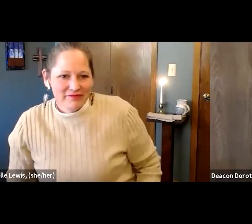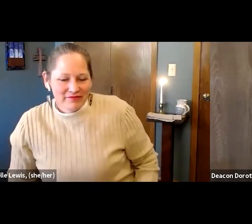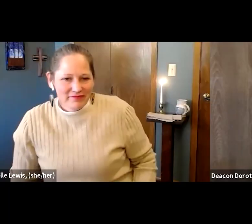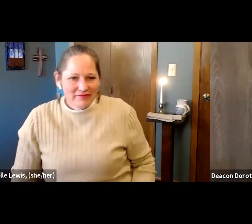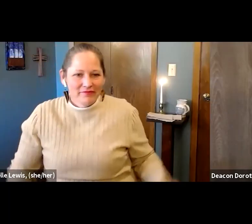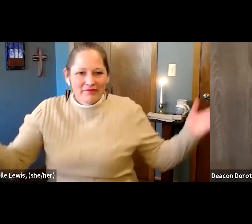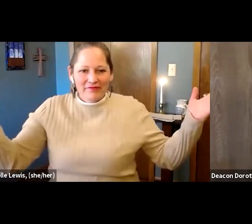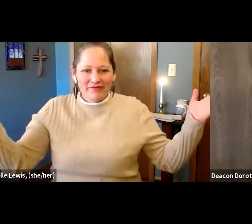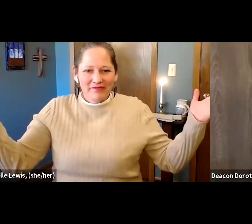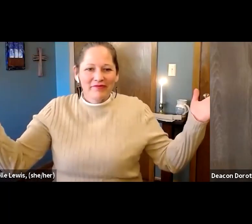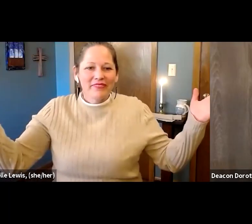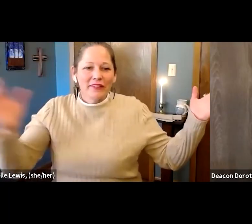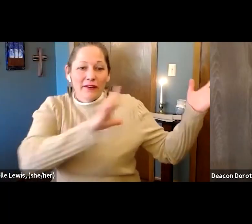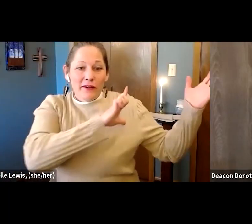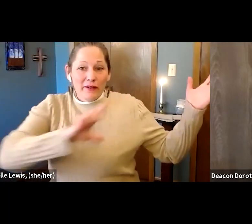Amen.